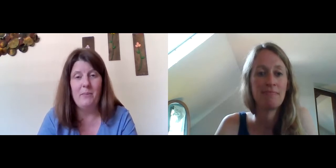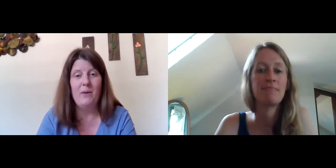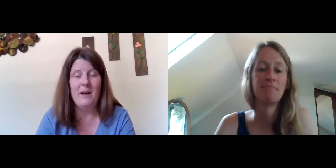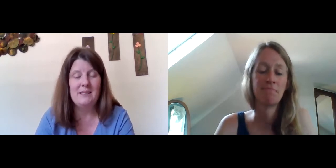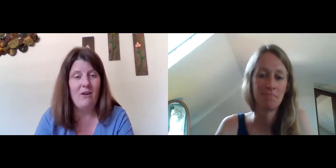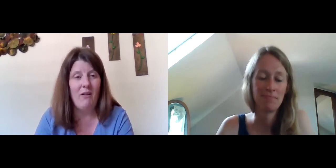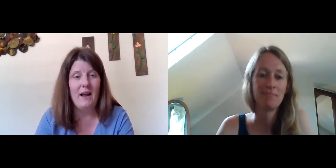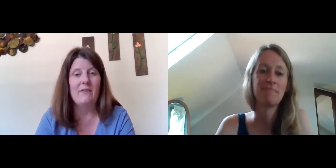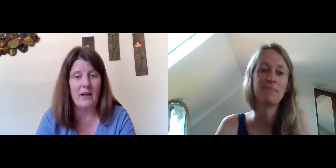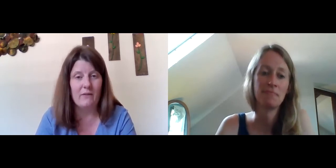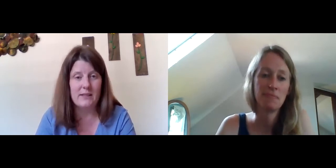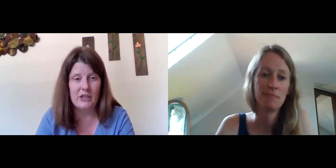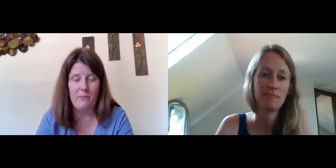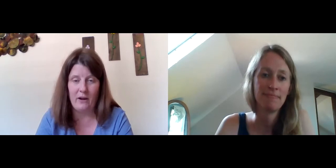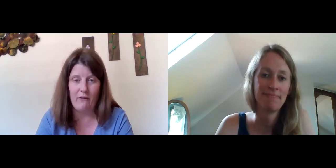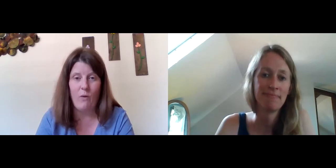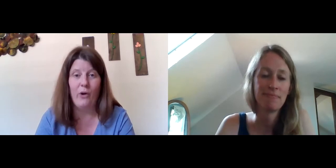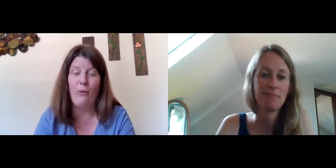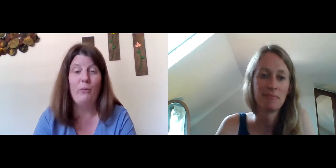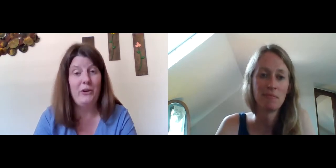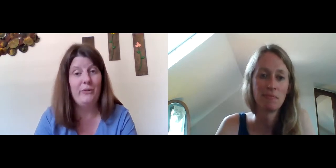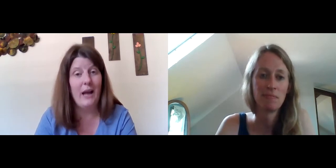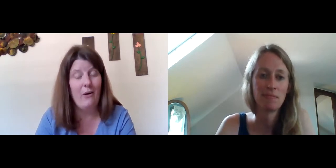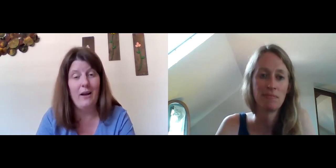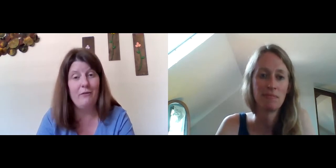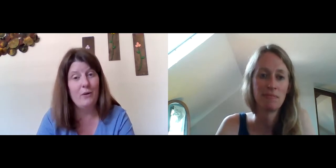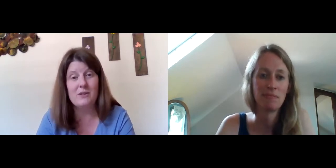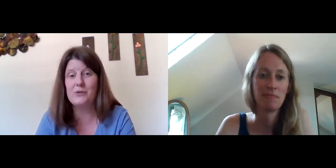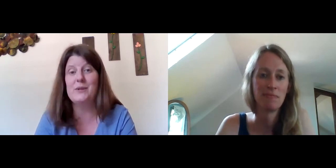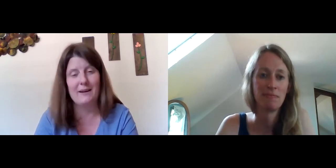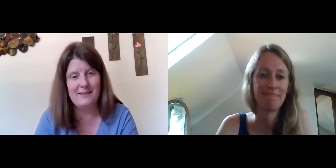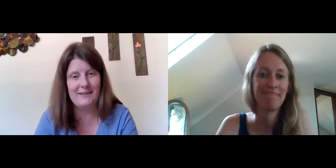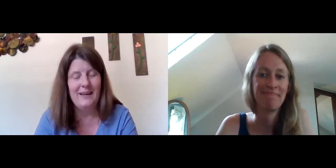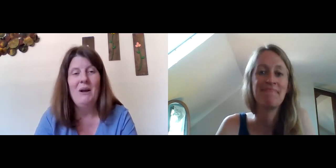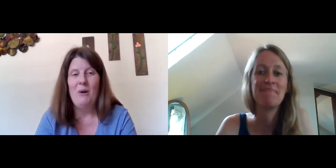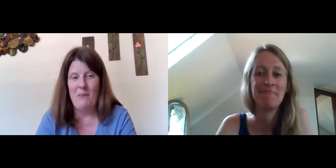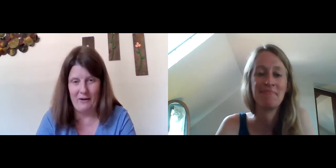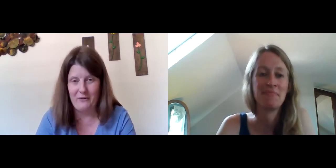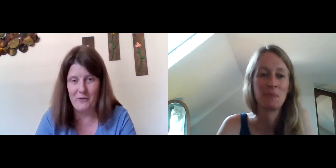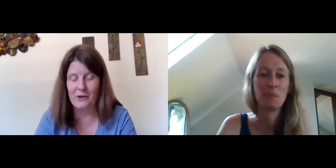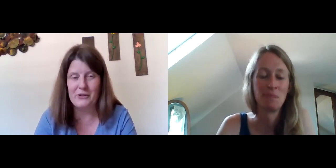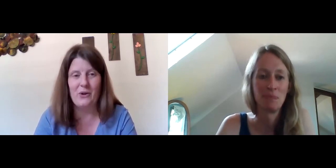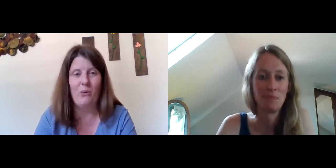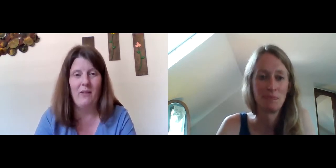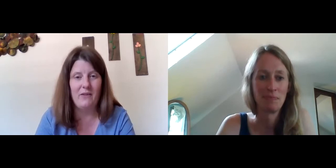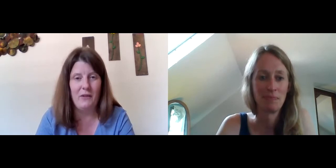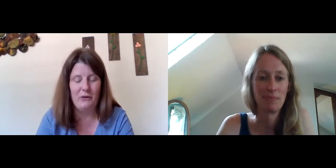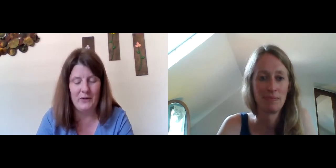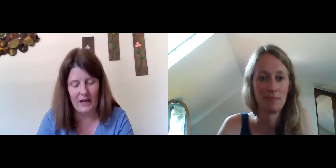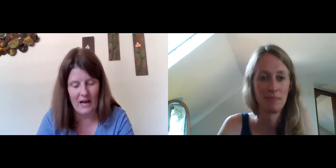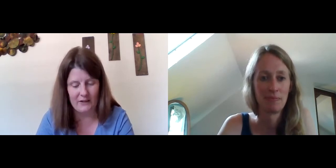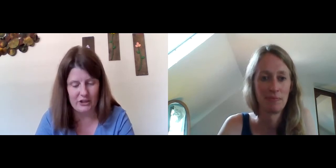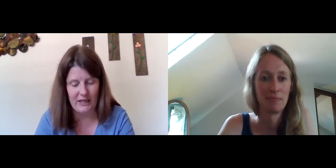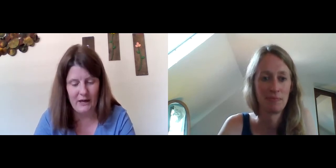of paper and pencil and have a conversation back and forth, or we do now have phones to text back and forth. So we're loving the